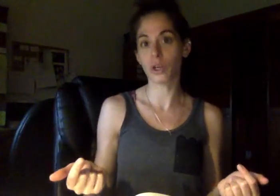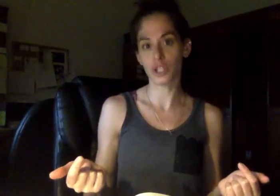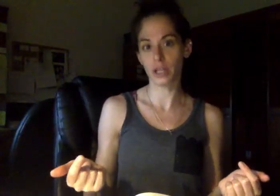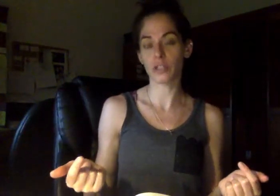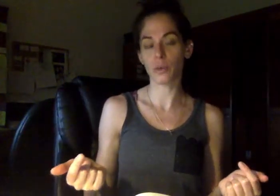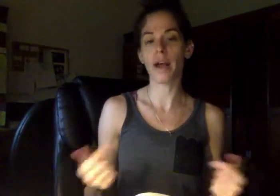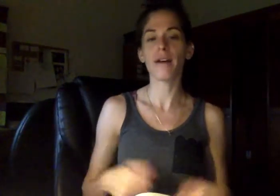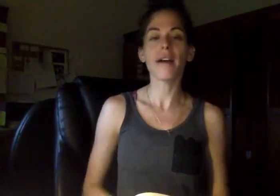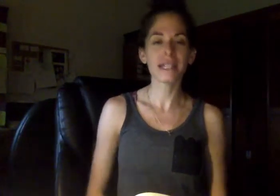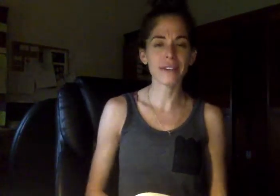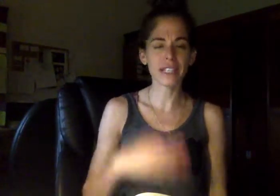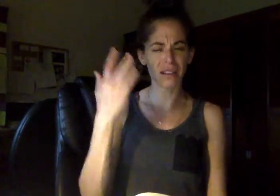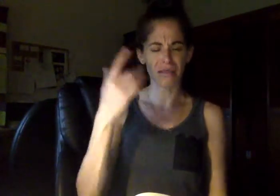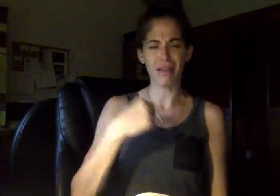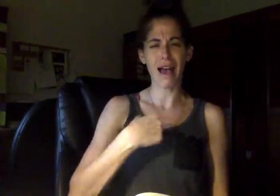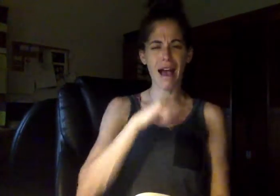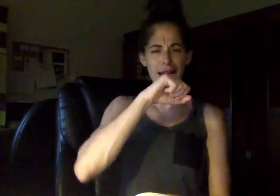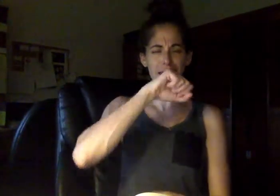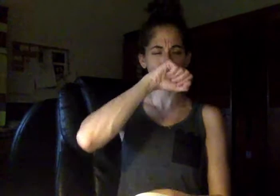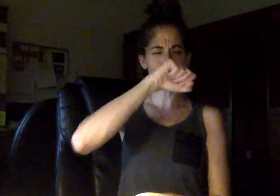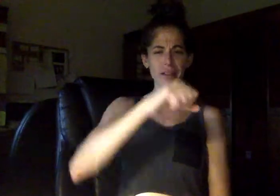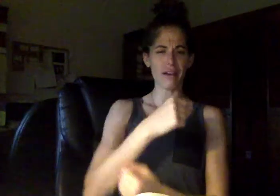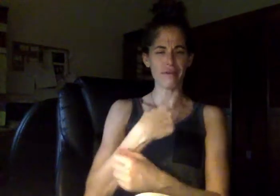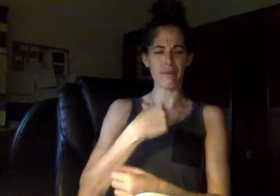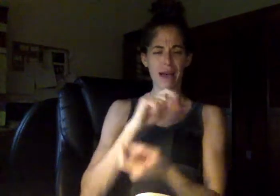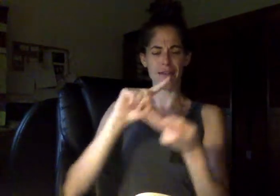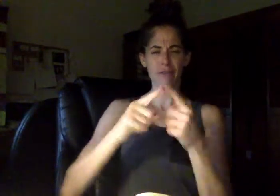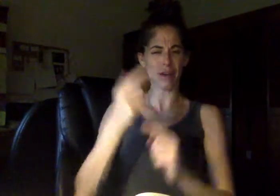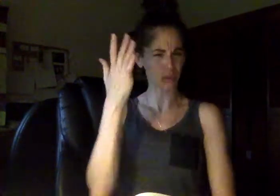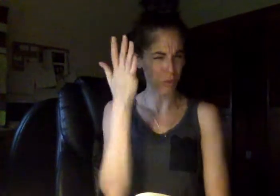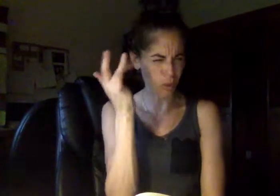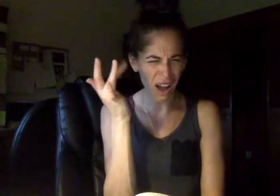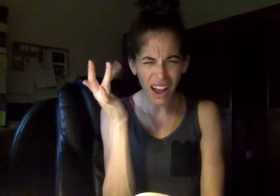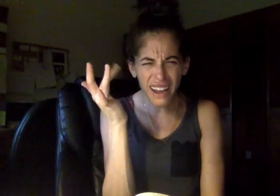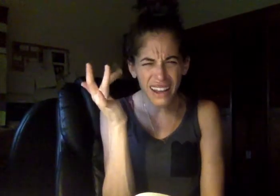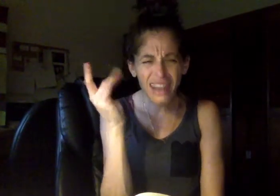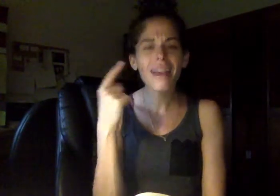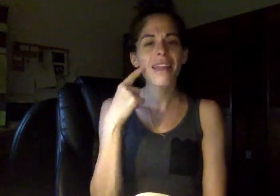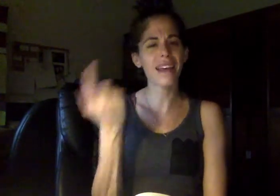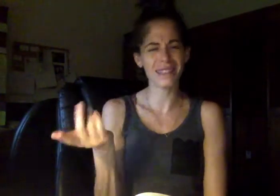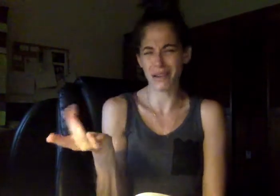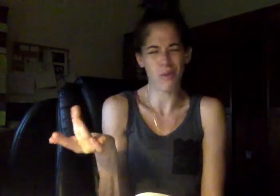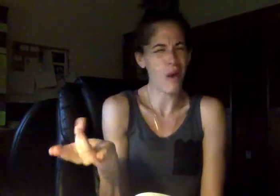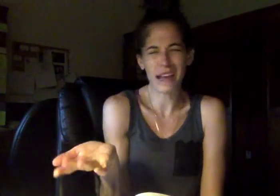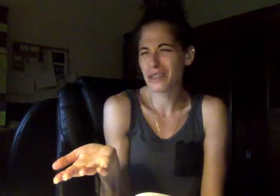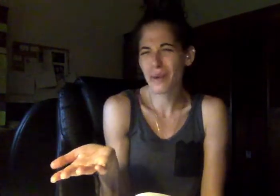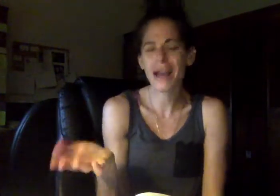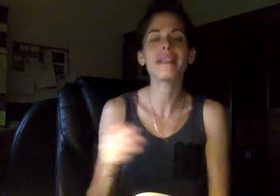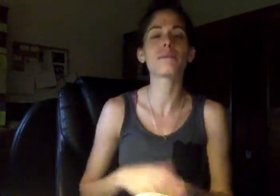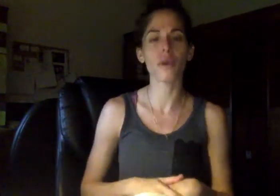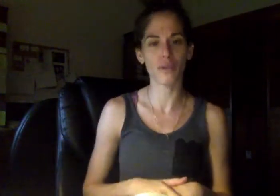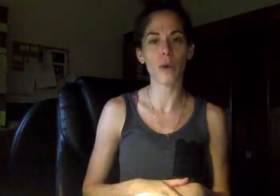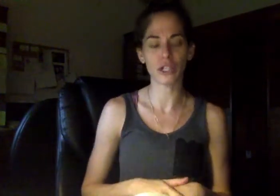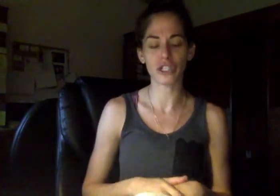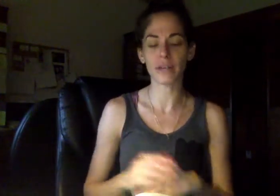question as to why. Because if I did, I love my friends. Why? That's like a why do I? That's more of a question in